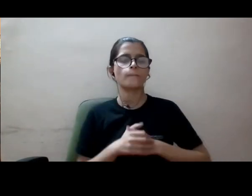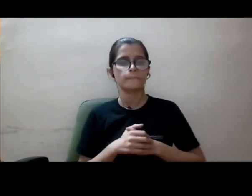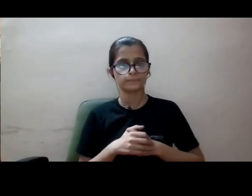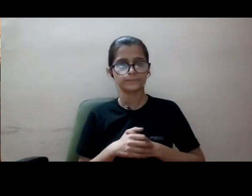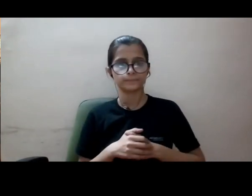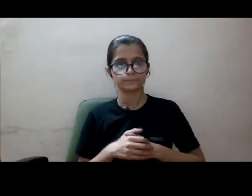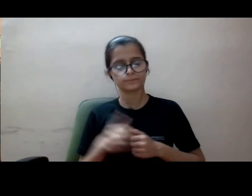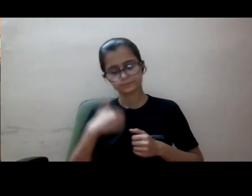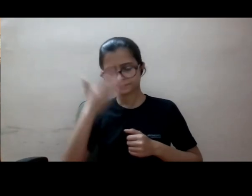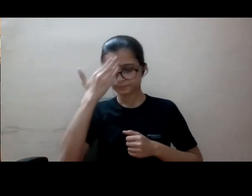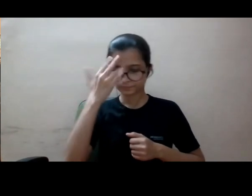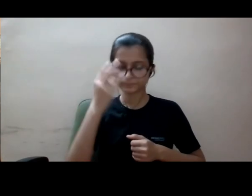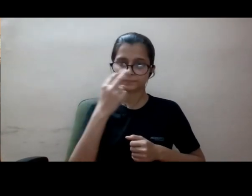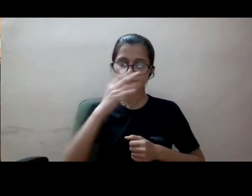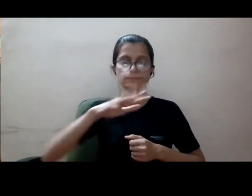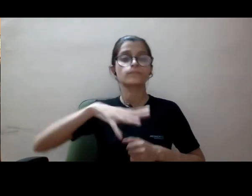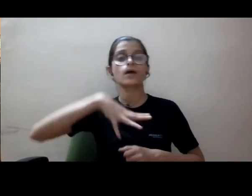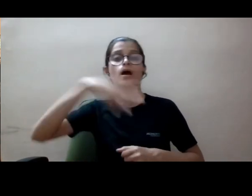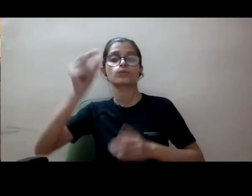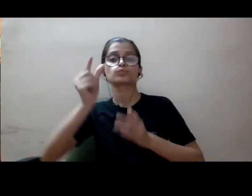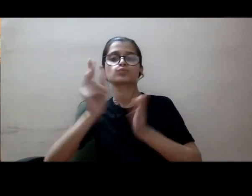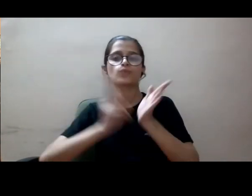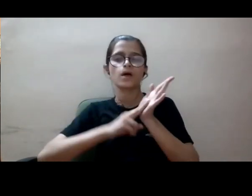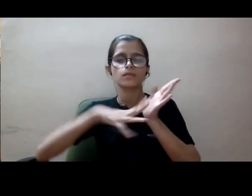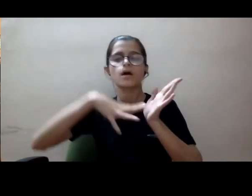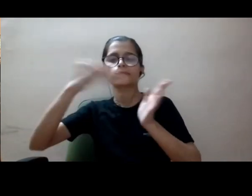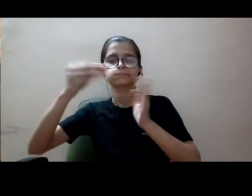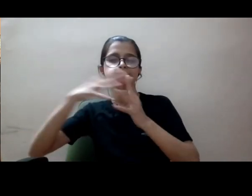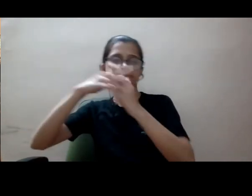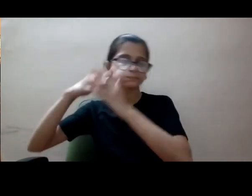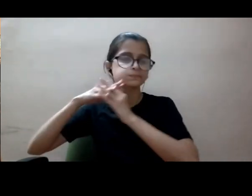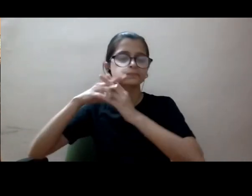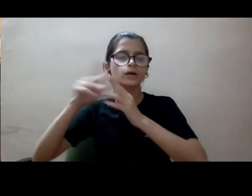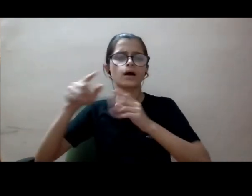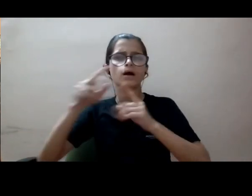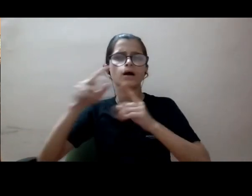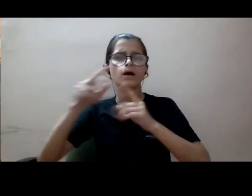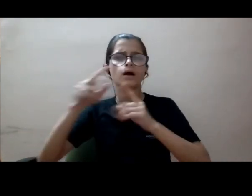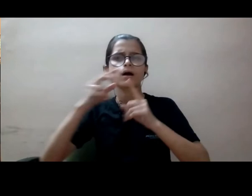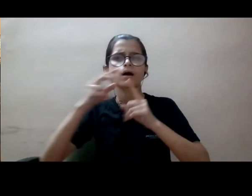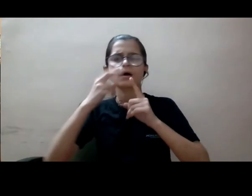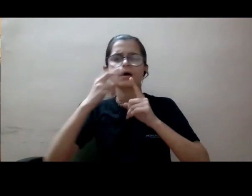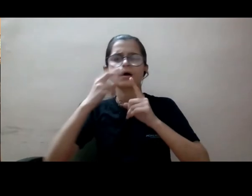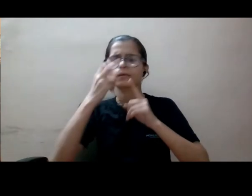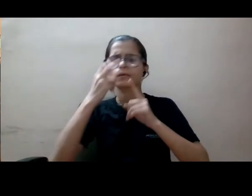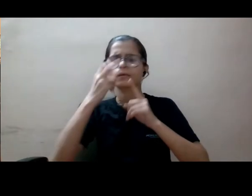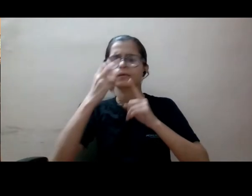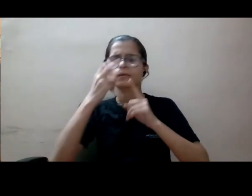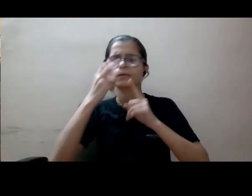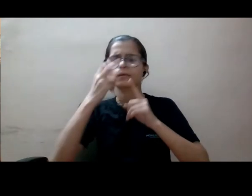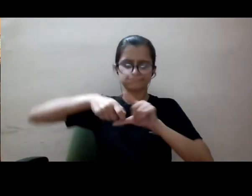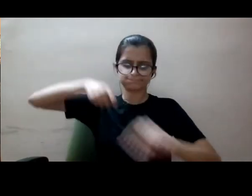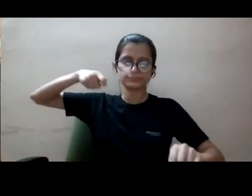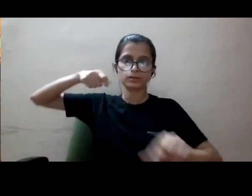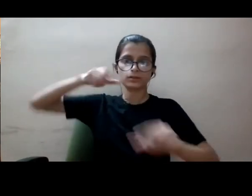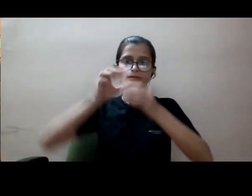I know blind people in the United States who travel with the white